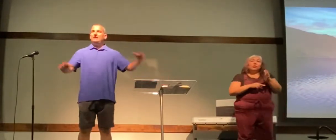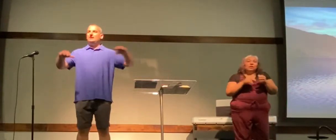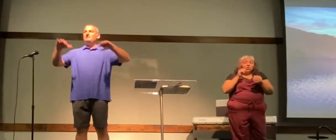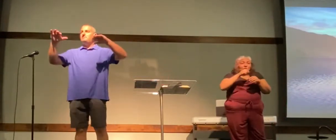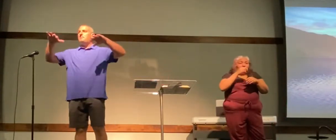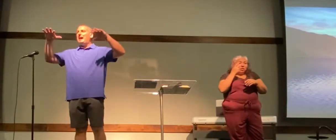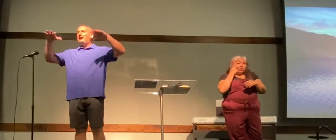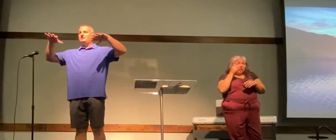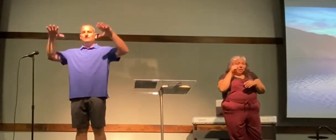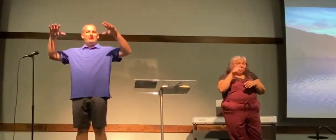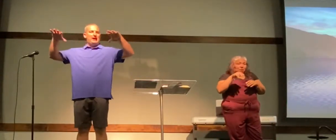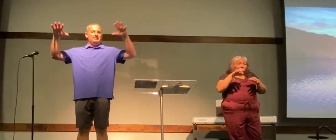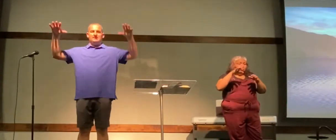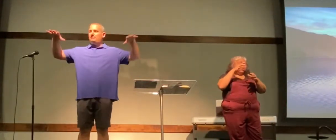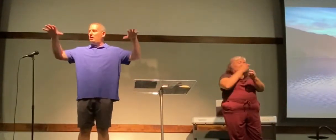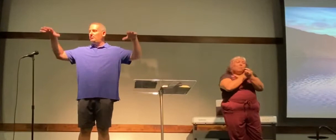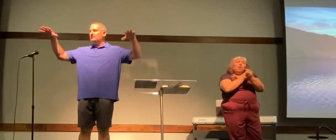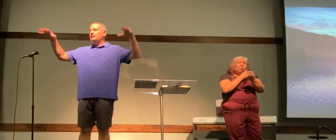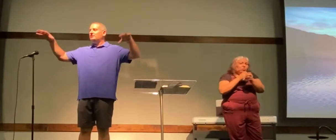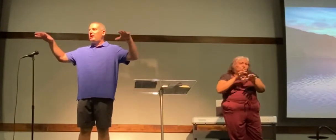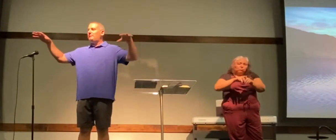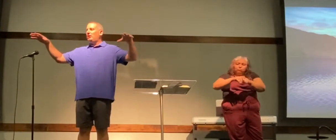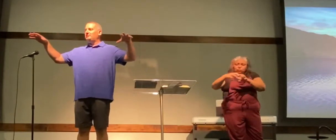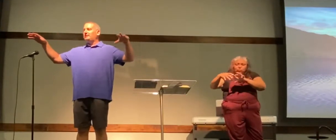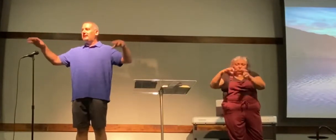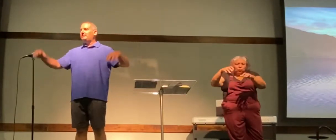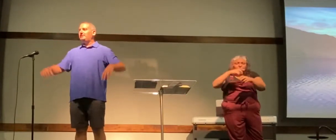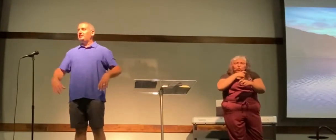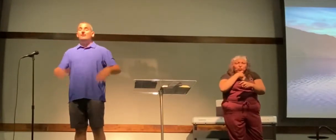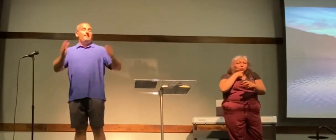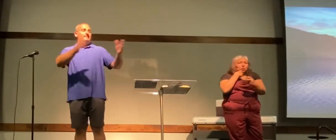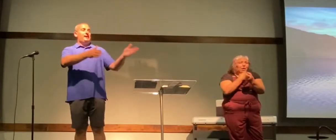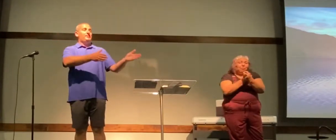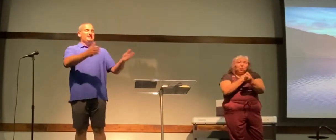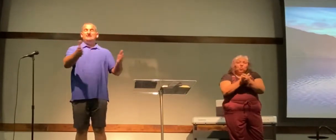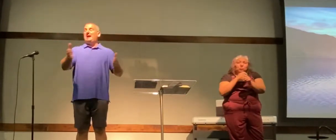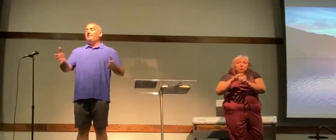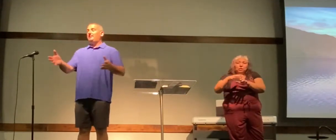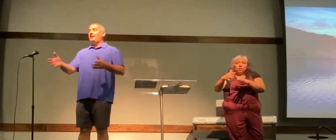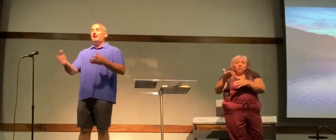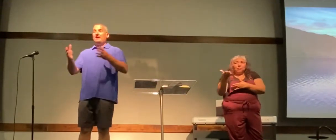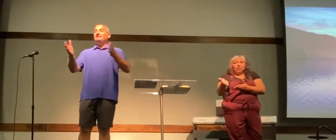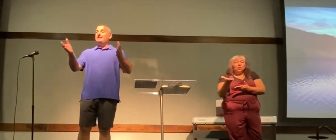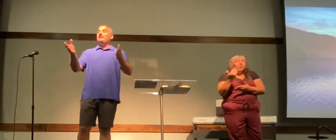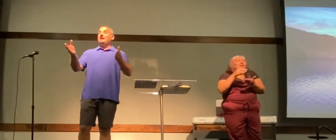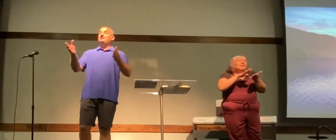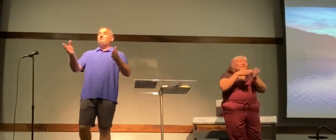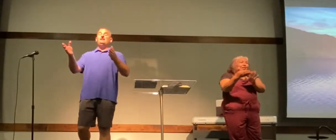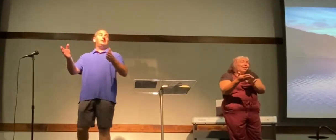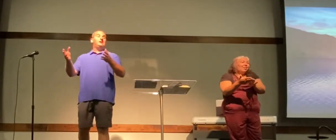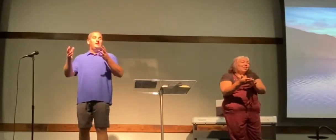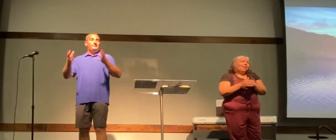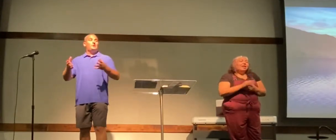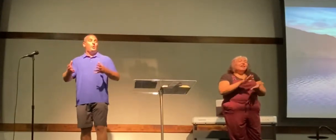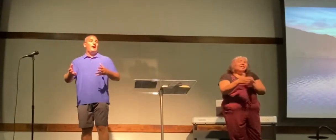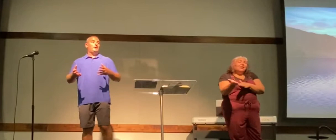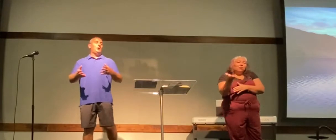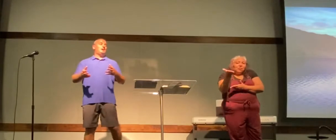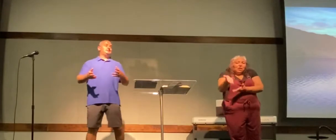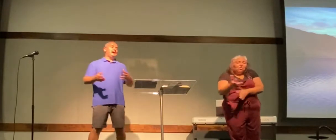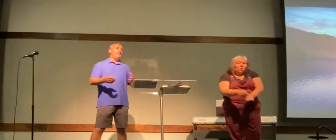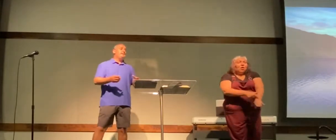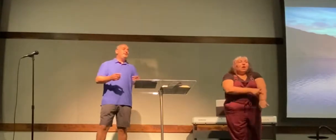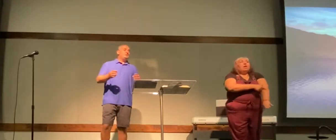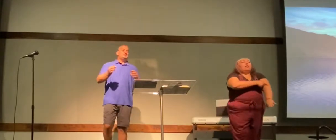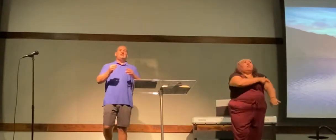you see it? It's piles and piles of bones, dry bones on top of each other. There was death there, and death has been there for quite a